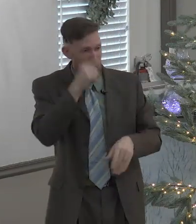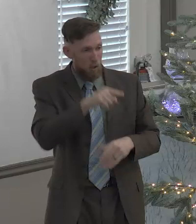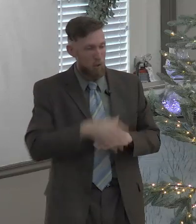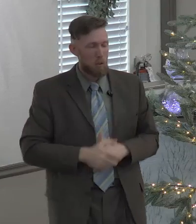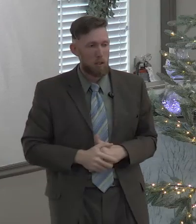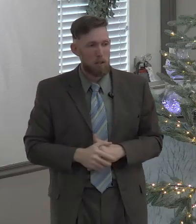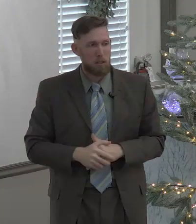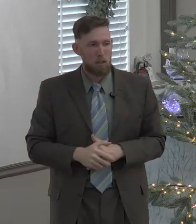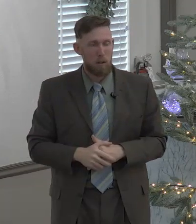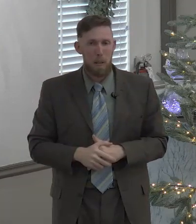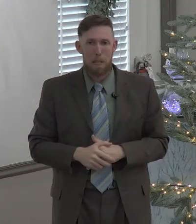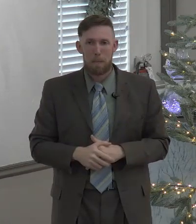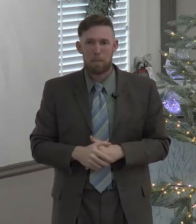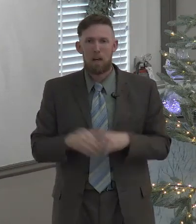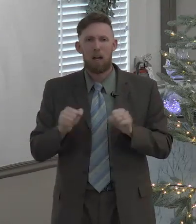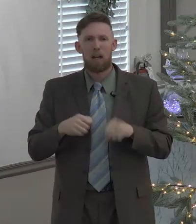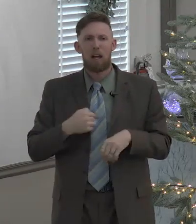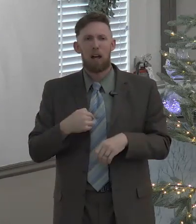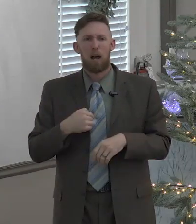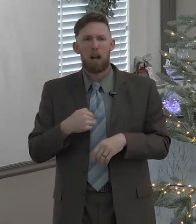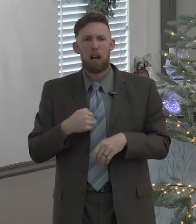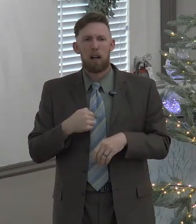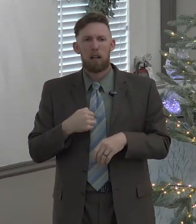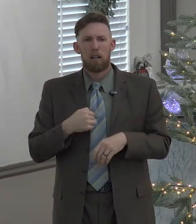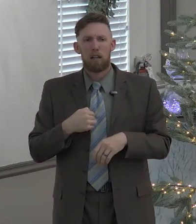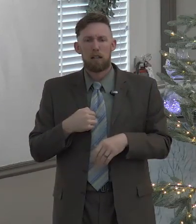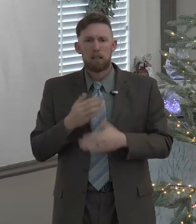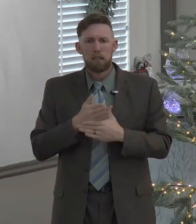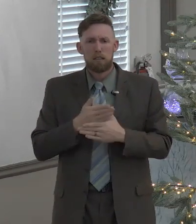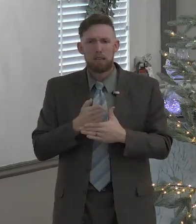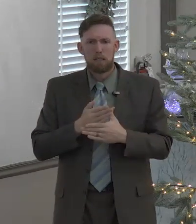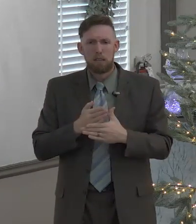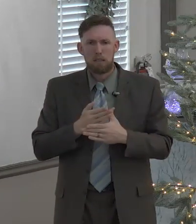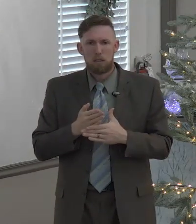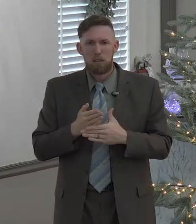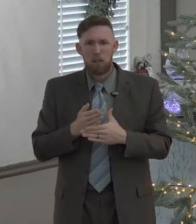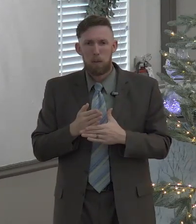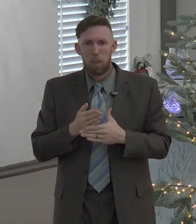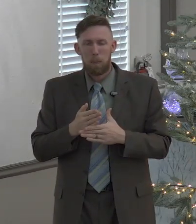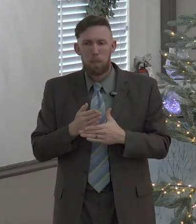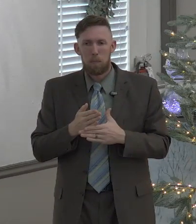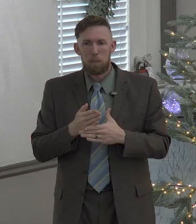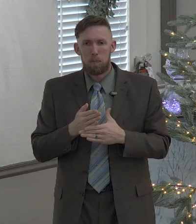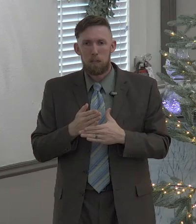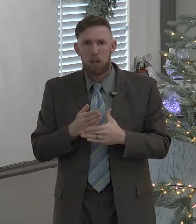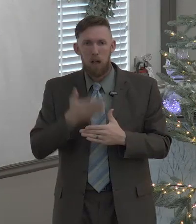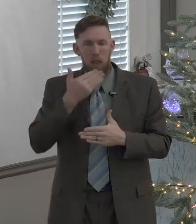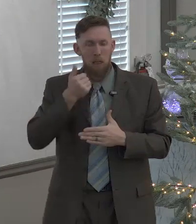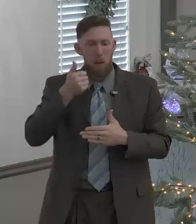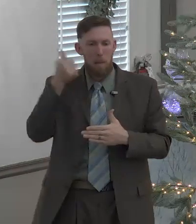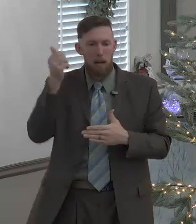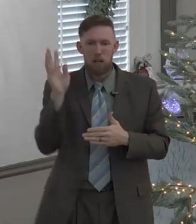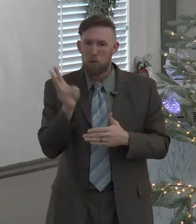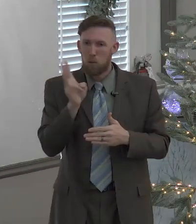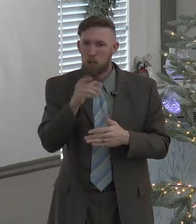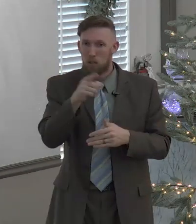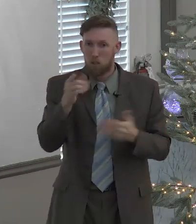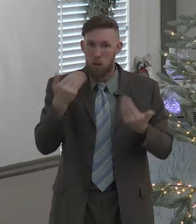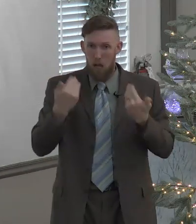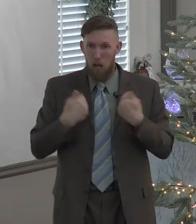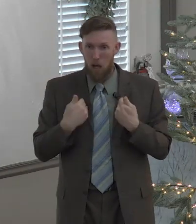And tell them what great things the Lord has done for you. Can I share with you just in